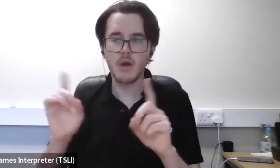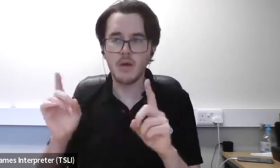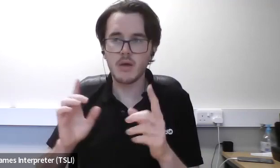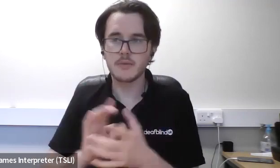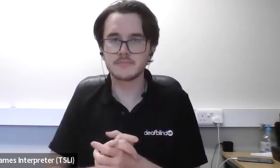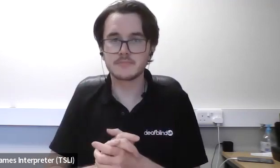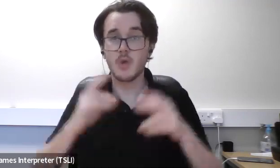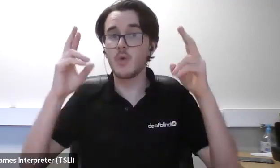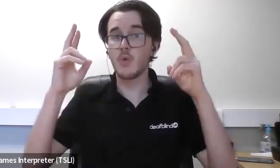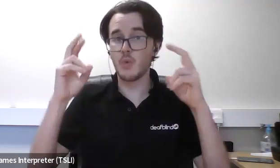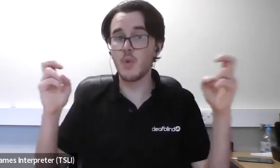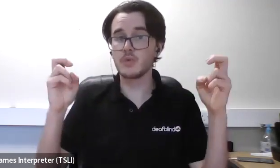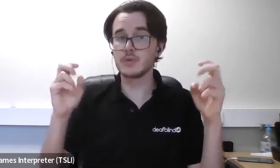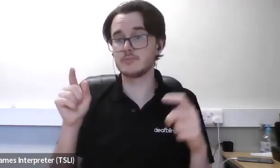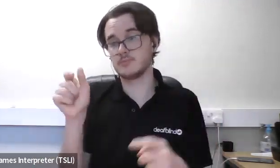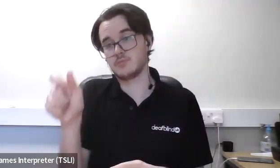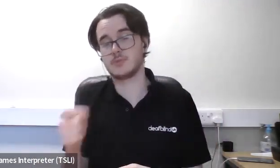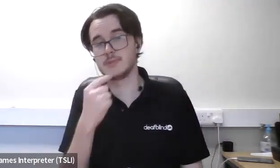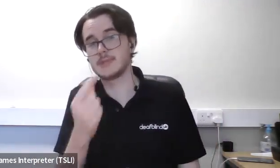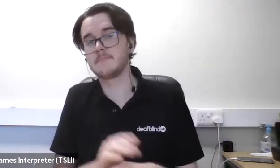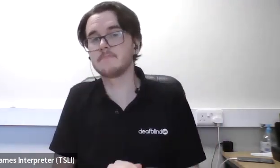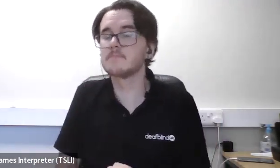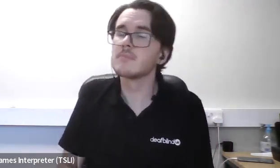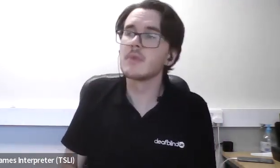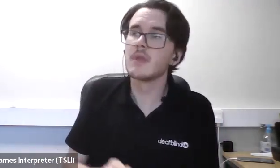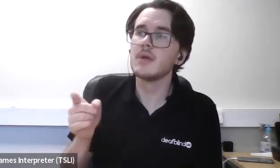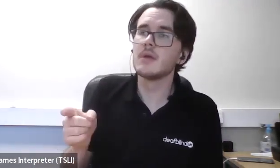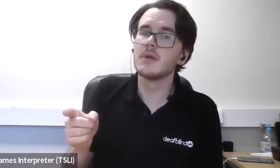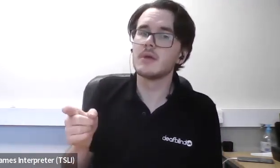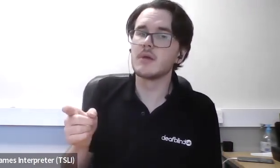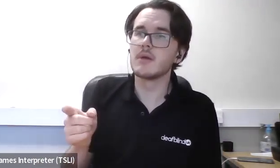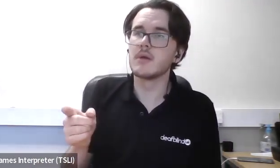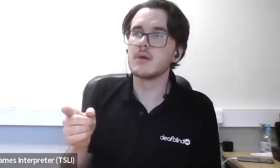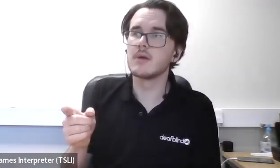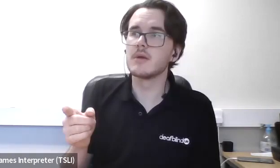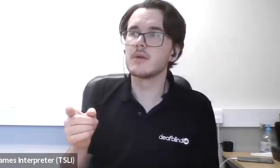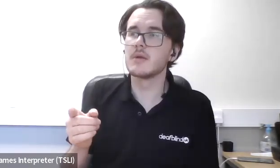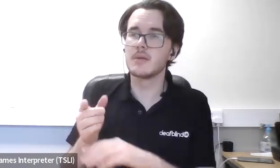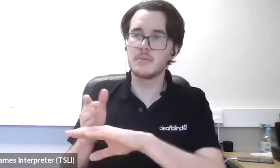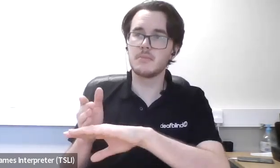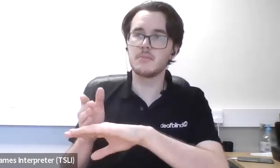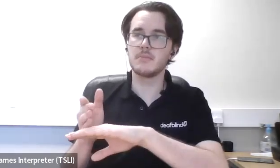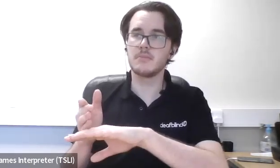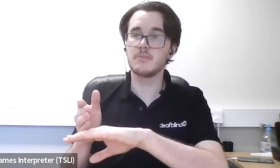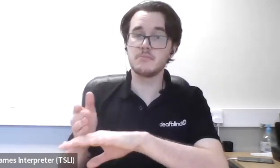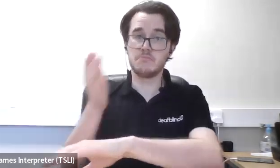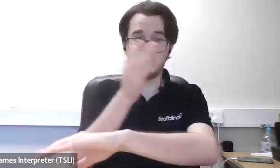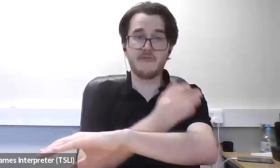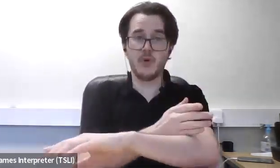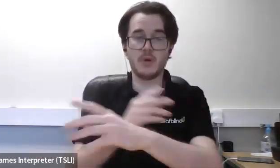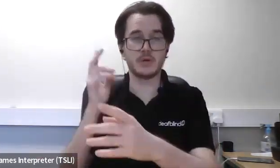going to quote directly from what he actually said to us. He said, "Before becoming part of DeafBlind